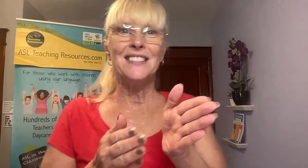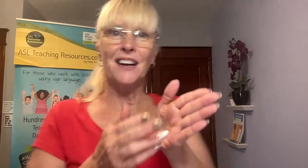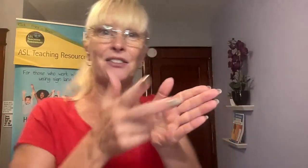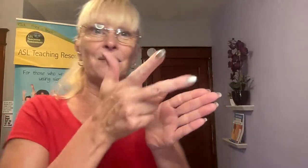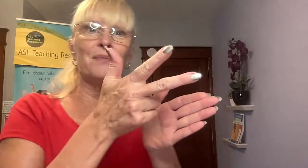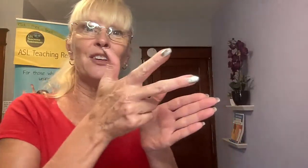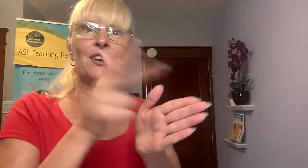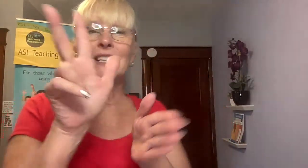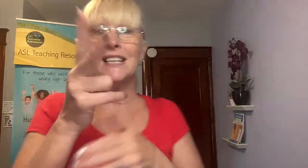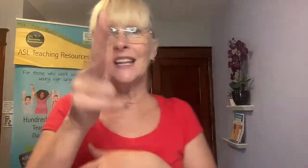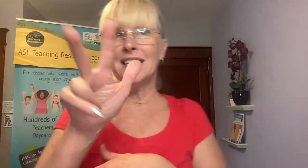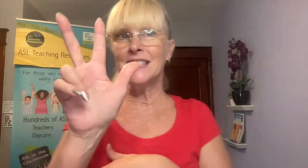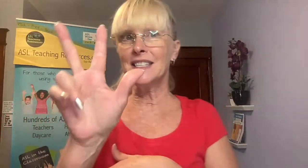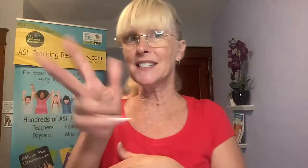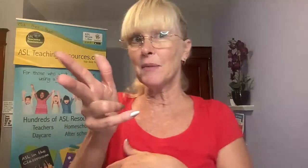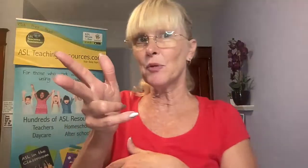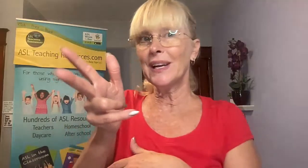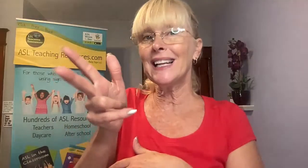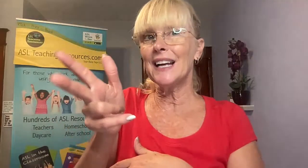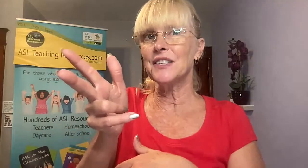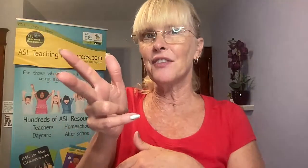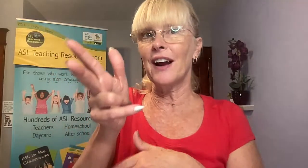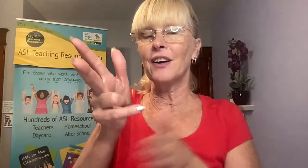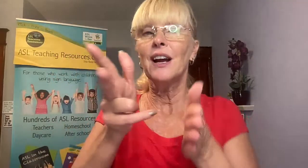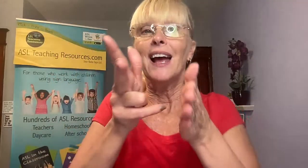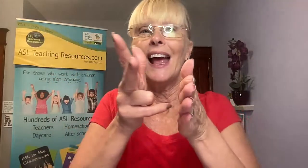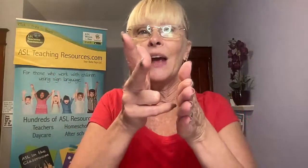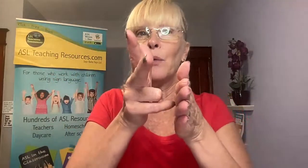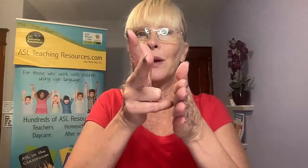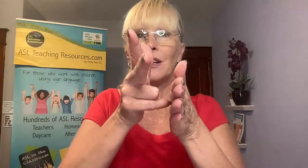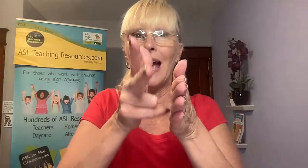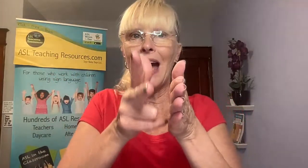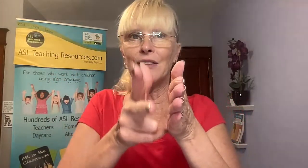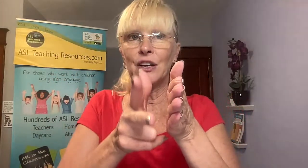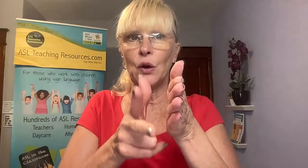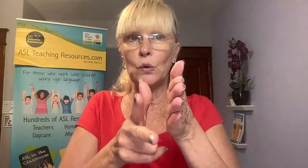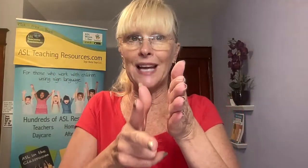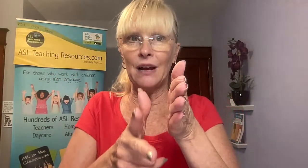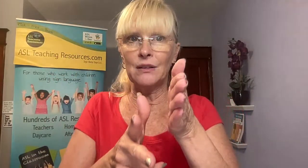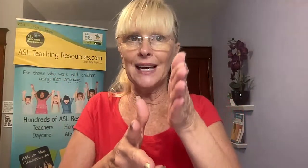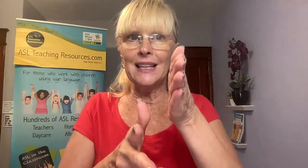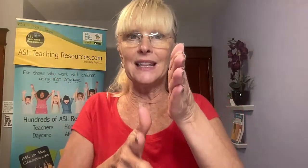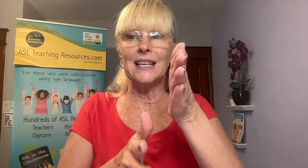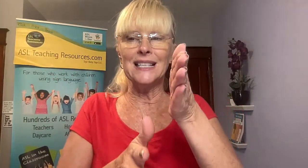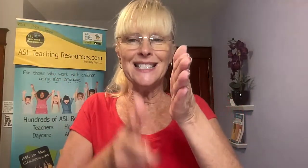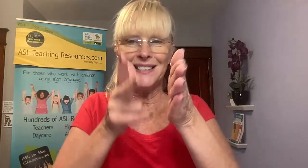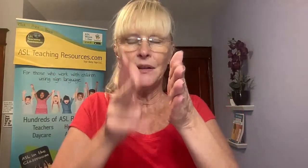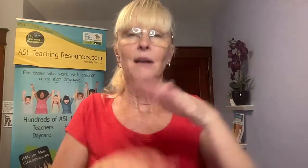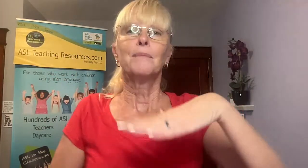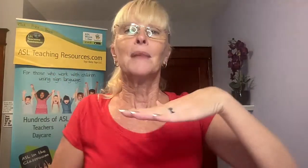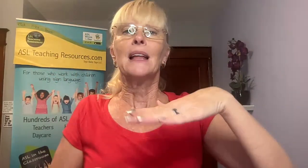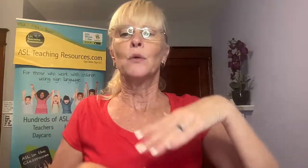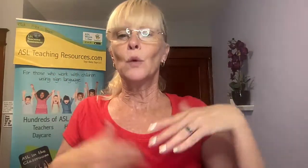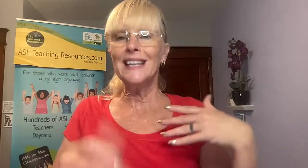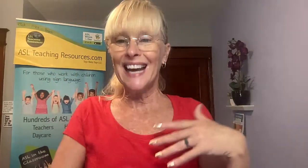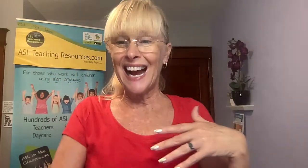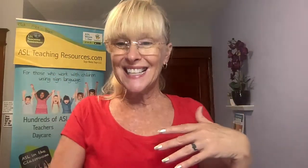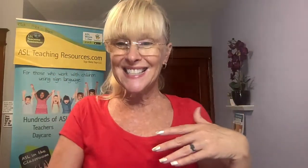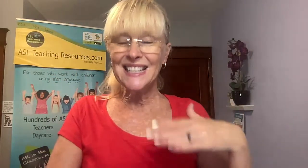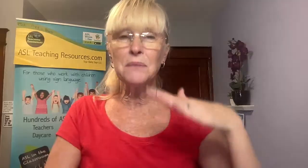Several. You're going to take, this is the submarine classifier, and we can have it go down like this. The one that I've seen the